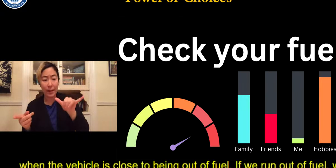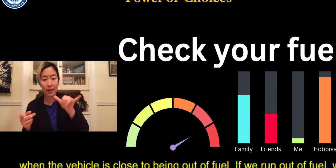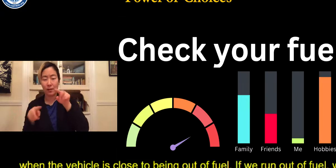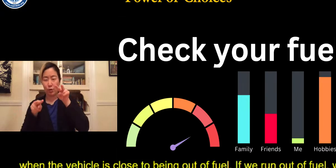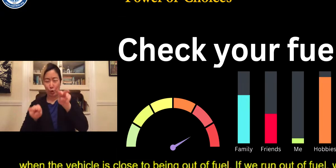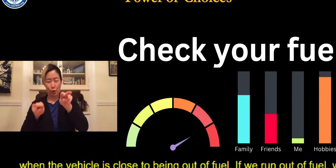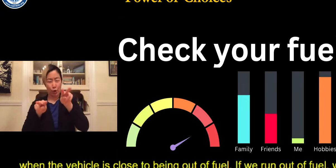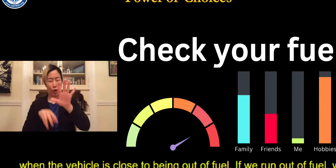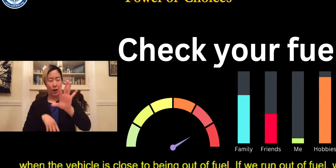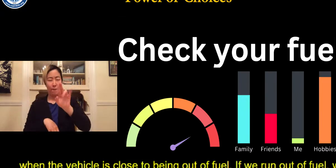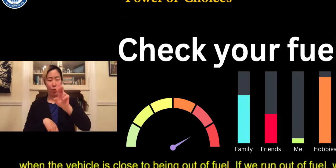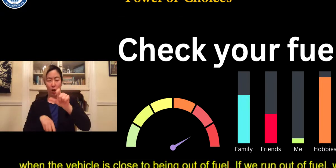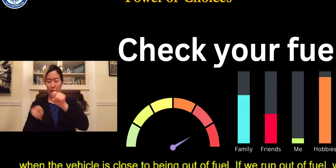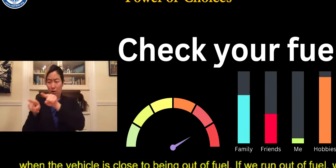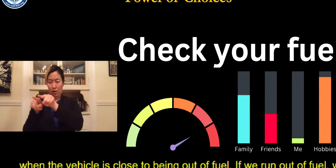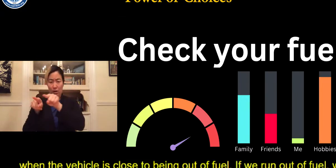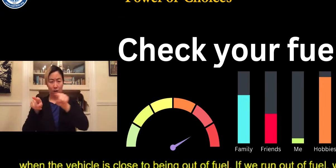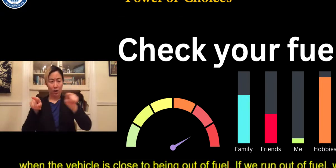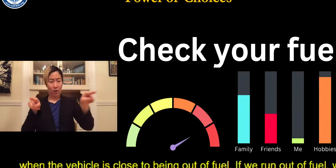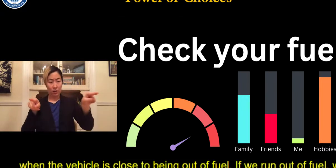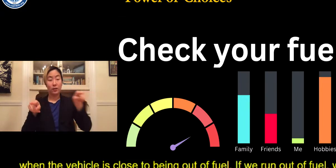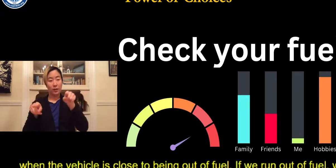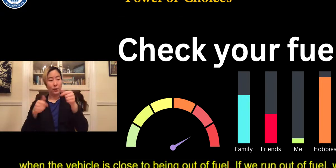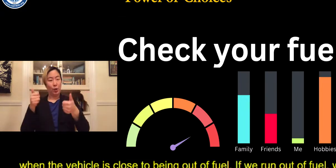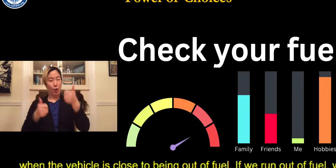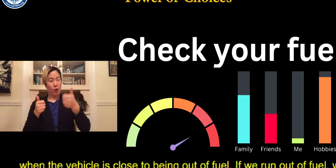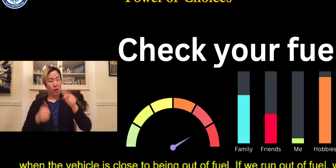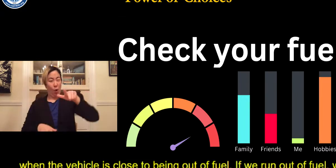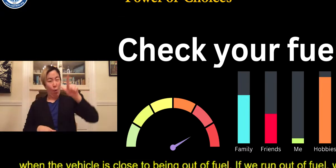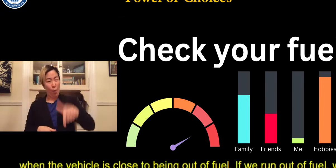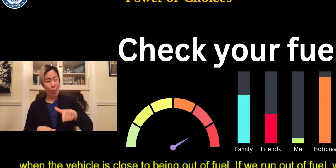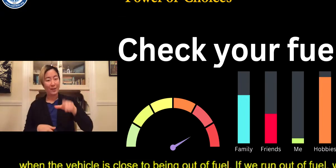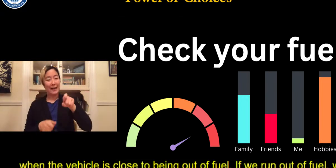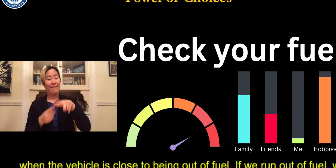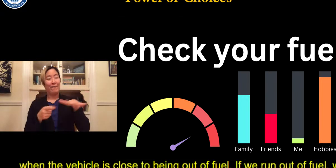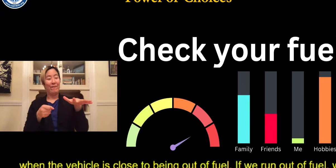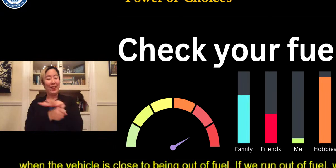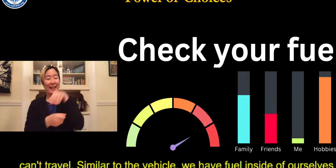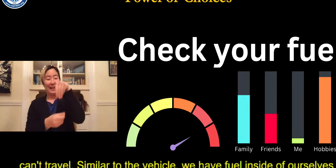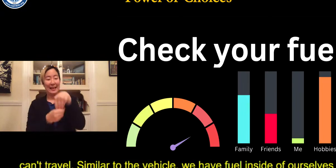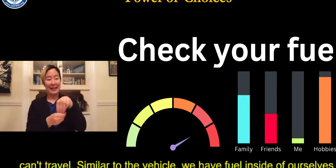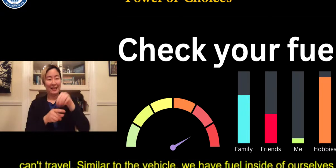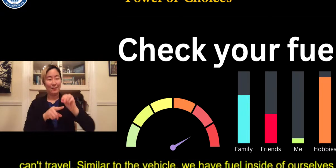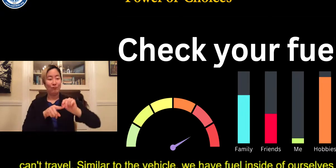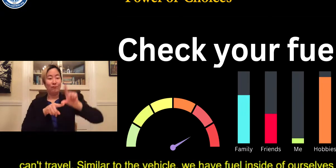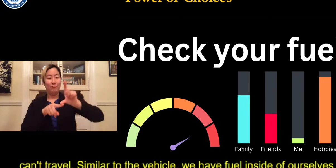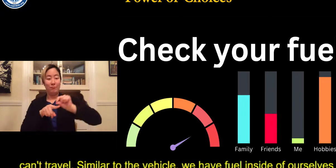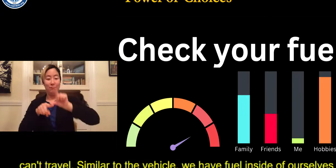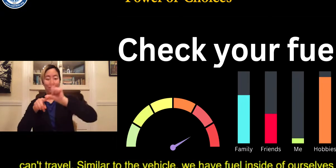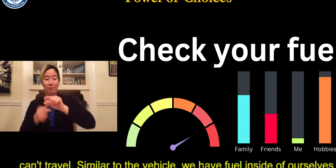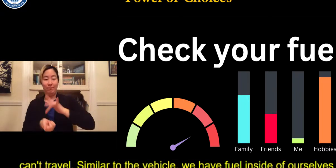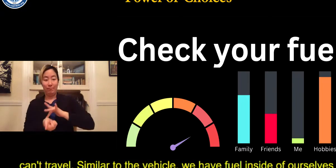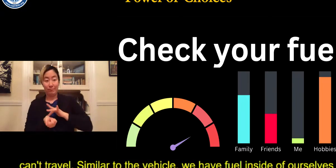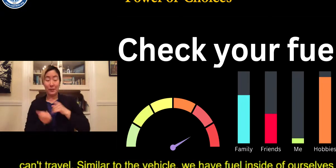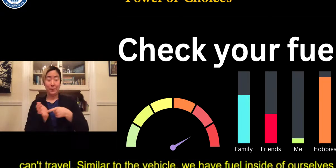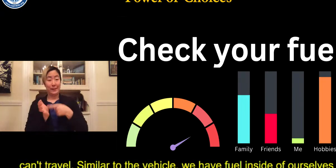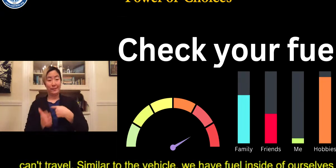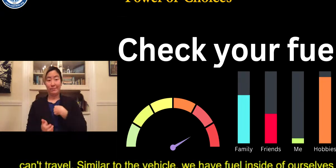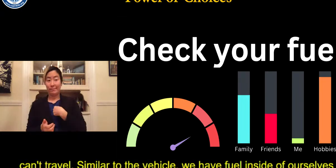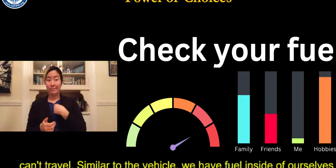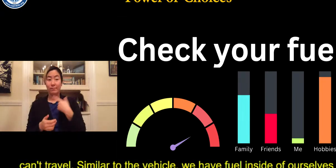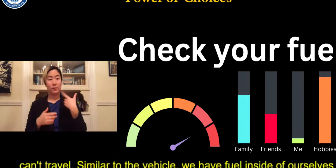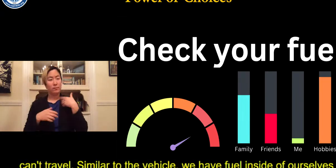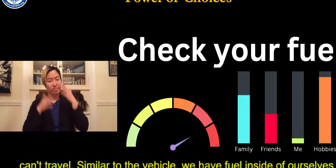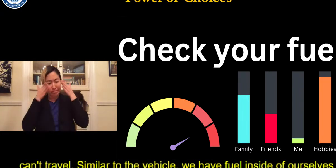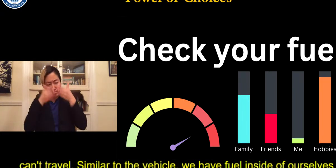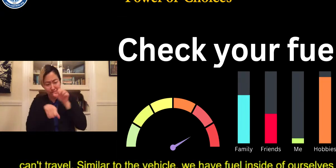family has a gauge that we should measure. Our interaction with our friends, the time that we spend with ourselves, or the time